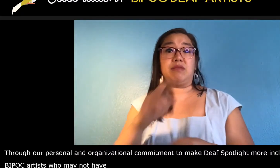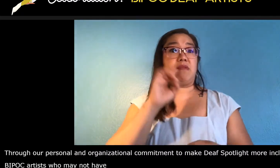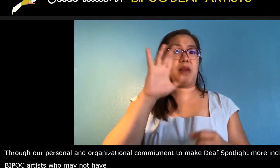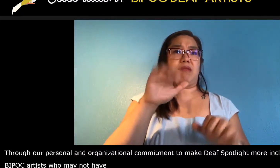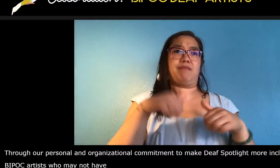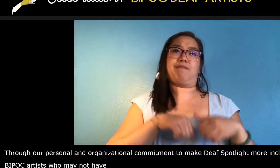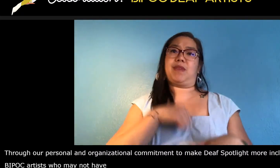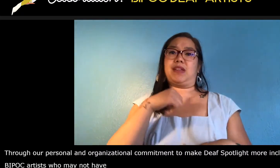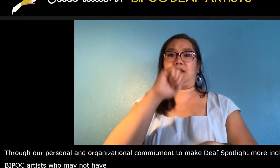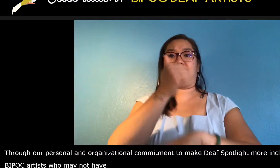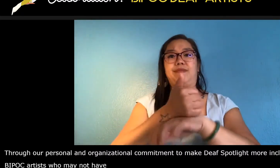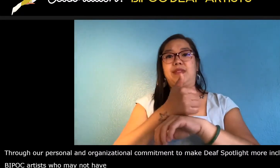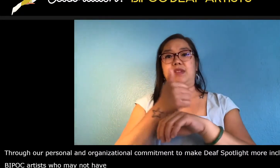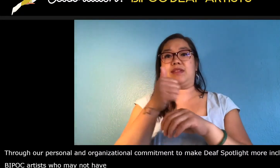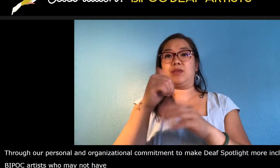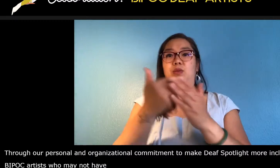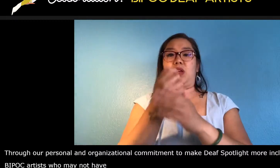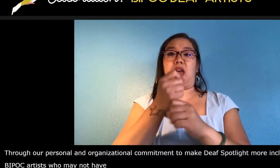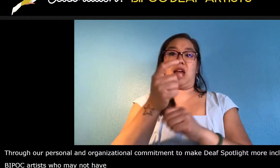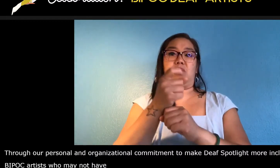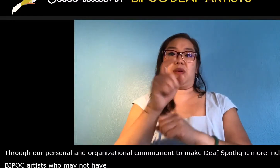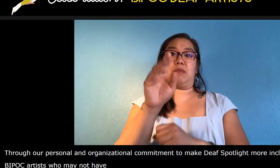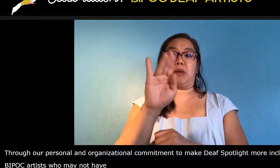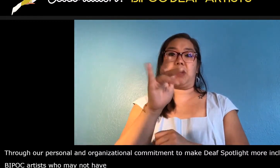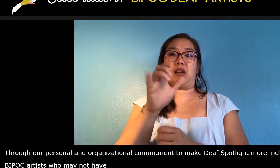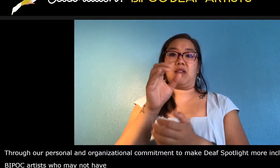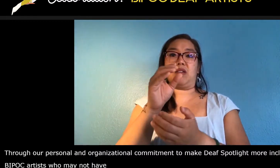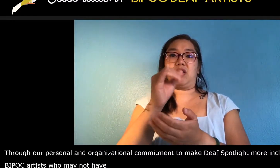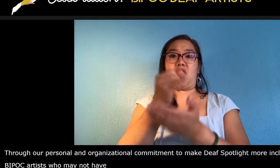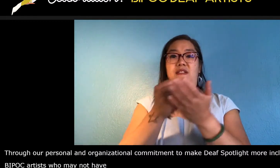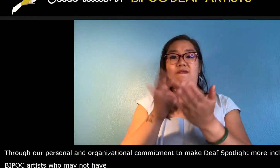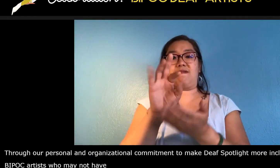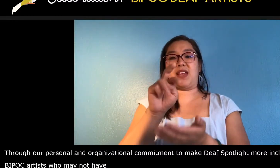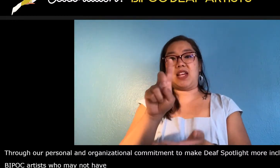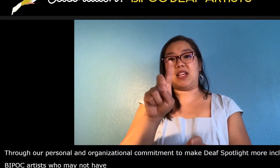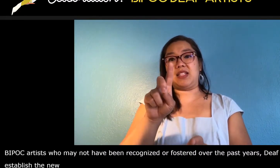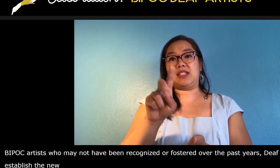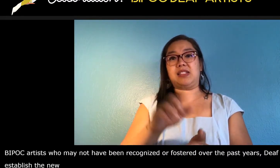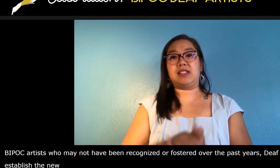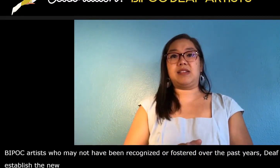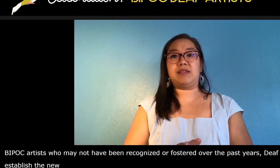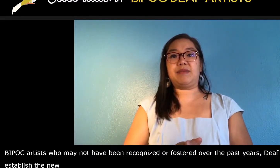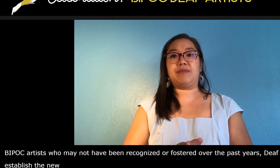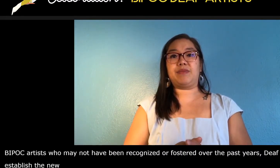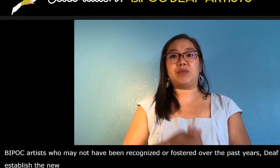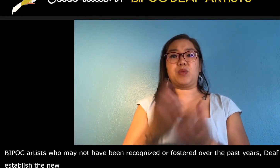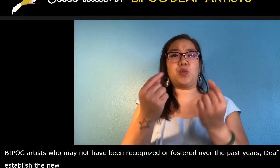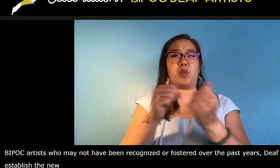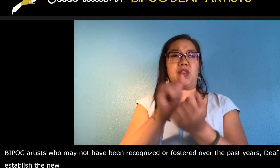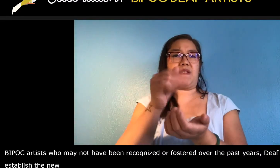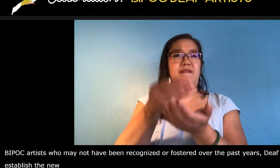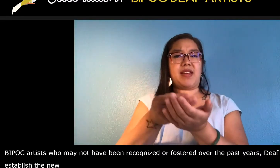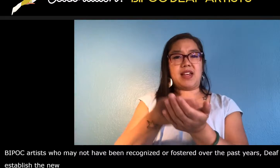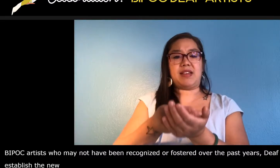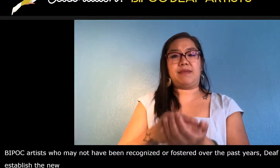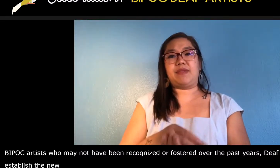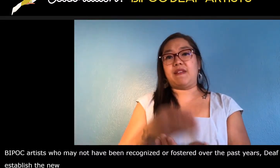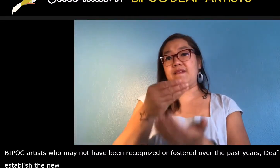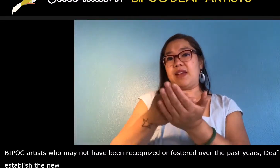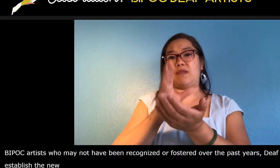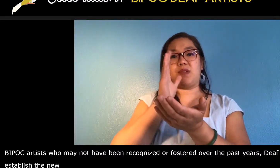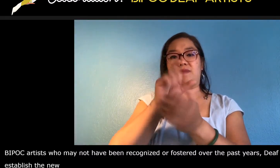past years, Deaf Spotlight is proud to establish the new annual BIPOC Deaf Arts